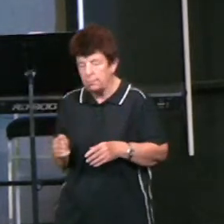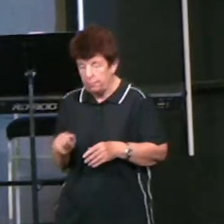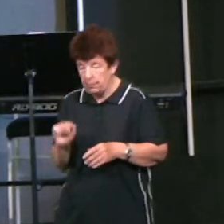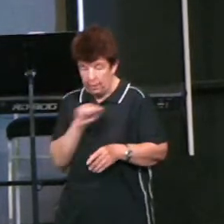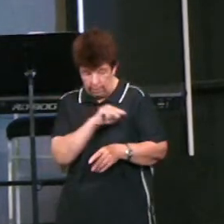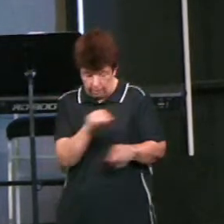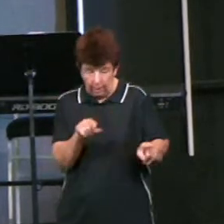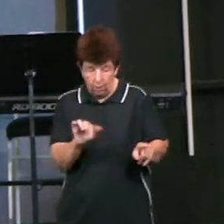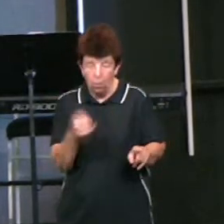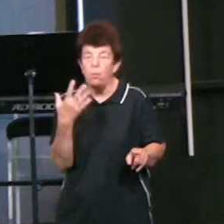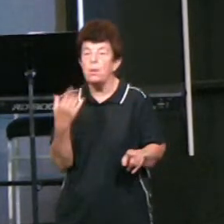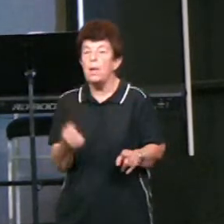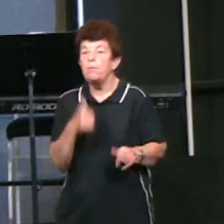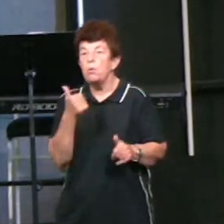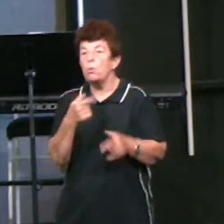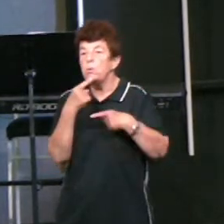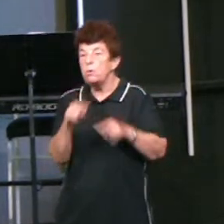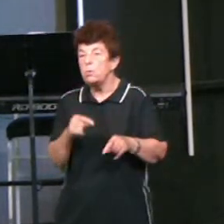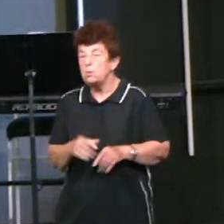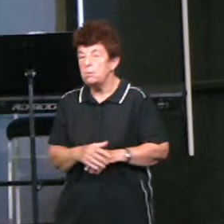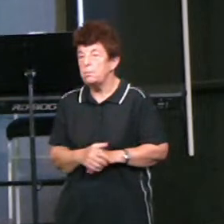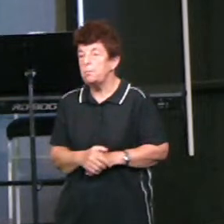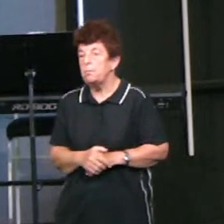already got the good news.